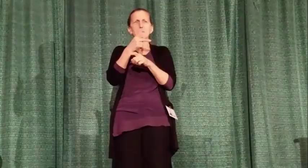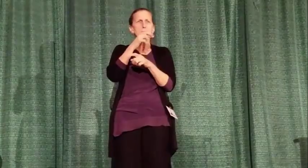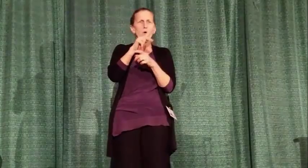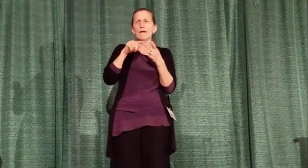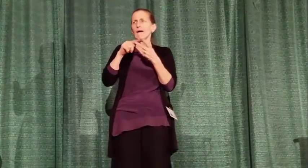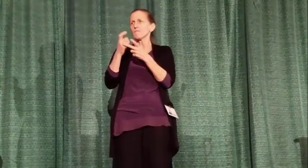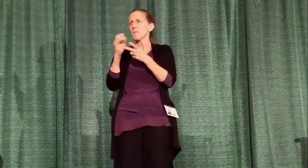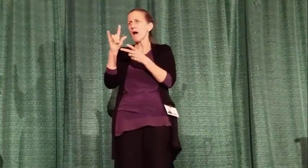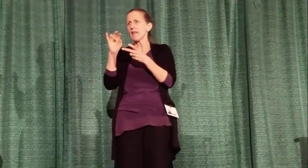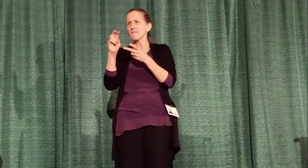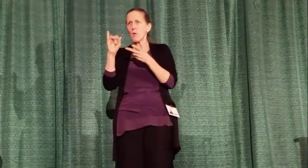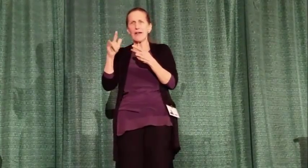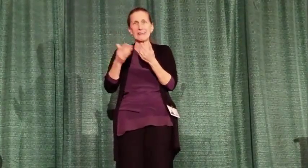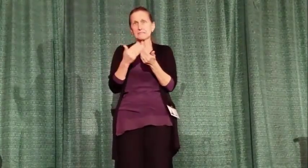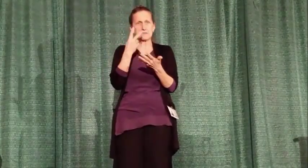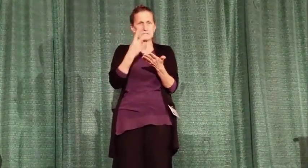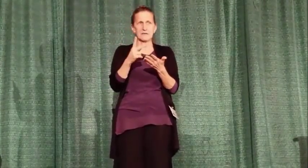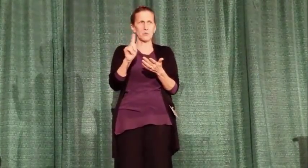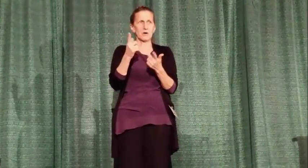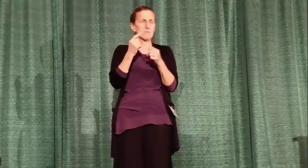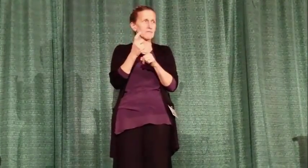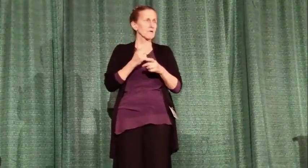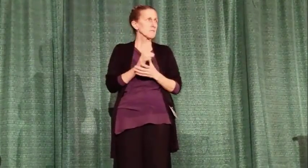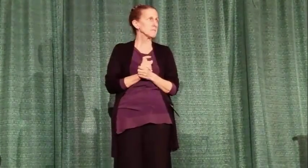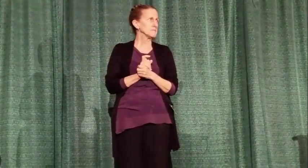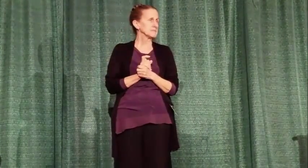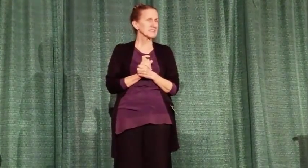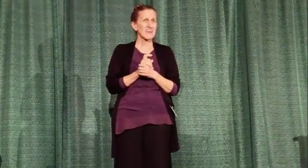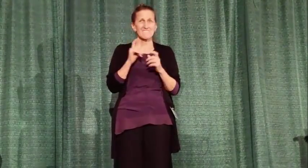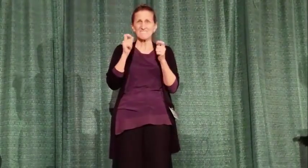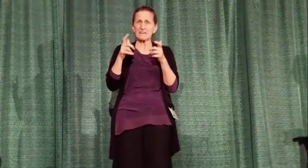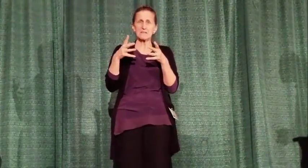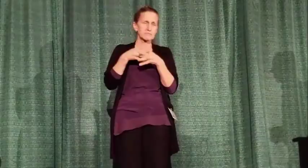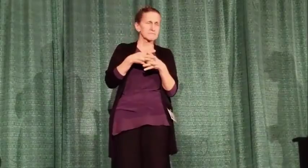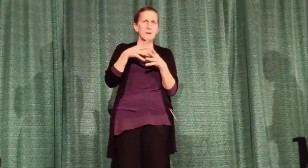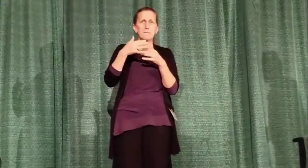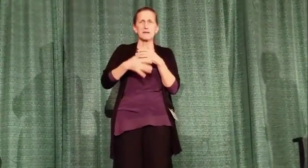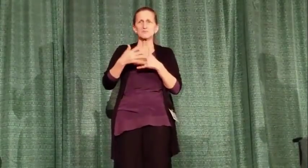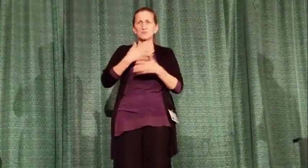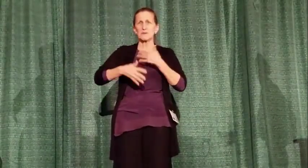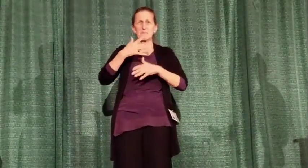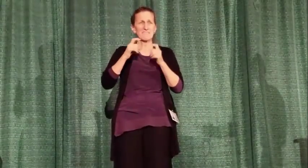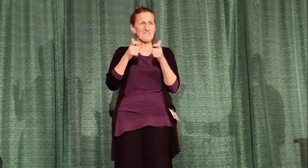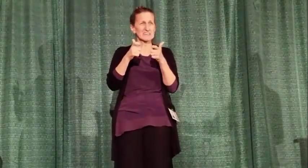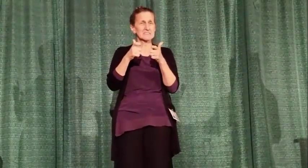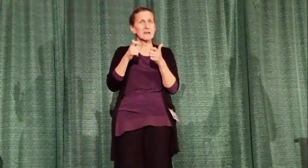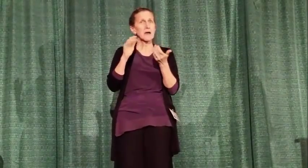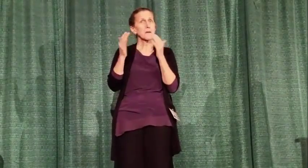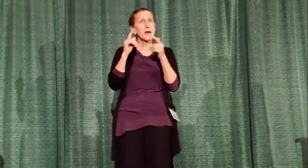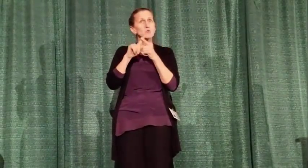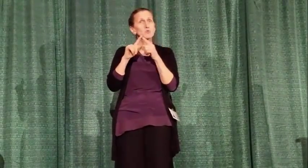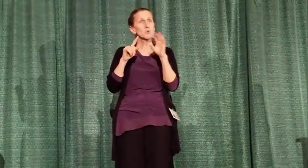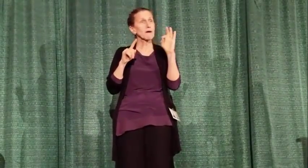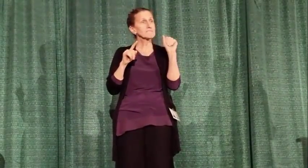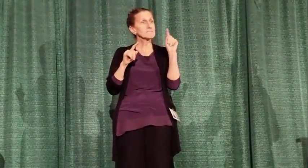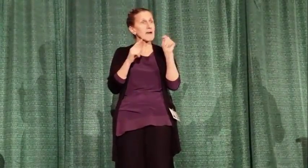oil. Oh, there's some of those dairy fat right there. Just absorb right into the bloodstream. Whereas if you had those